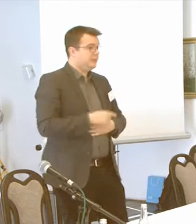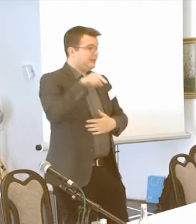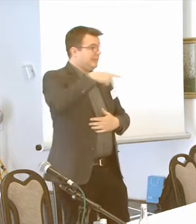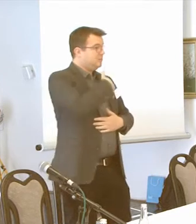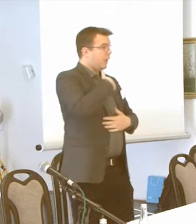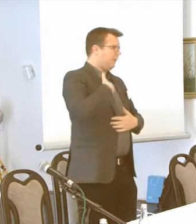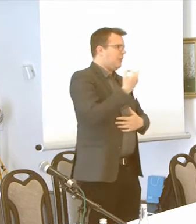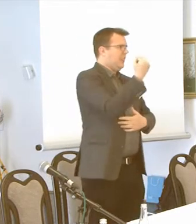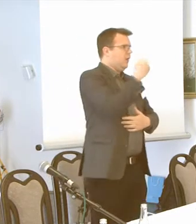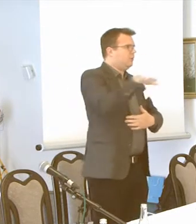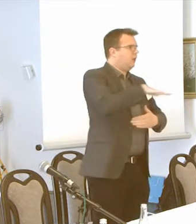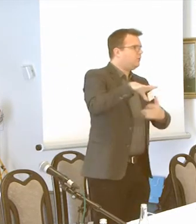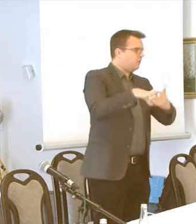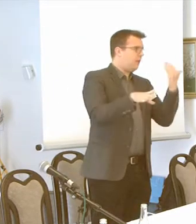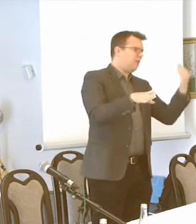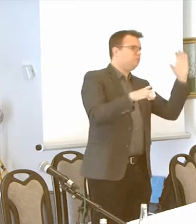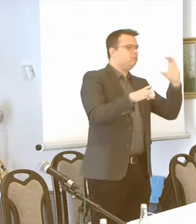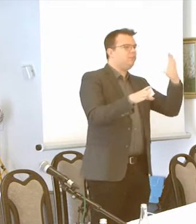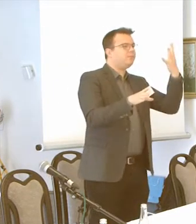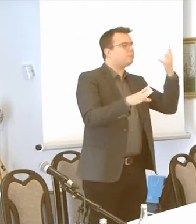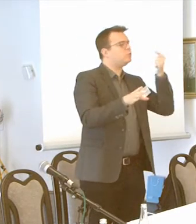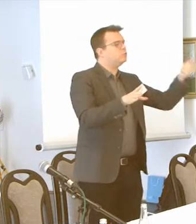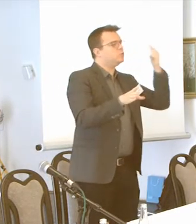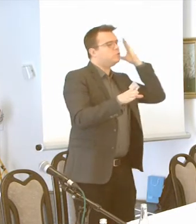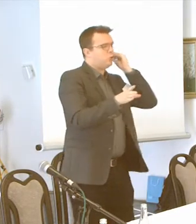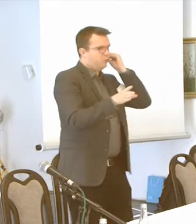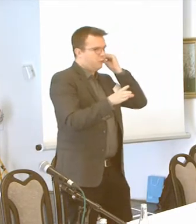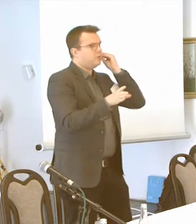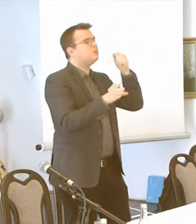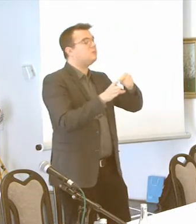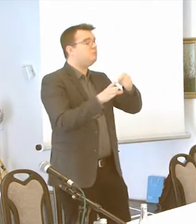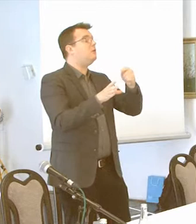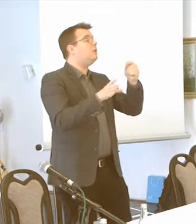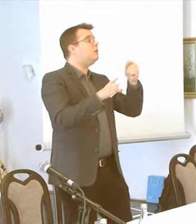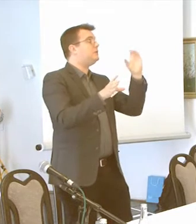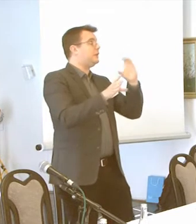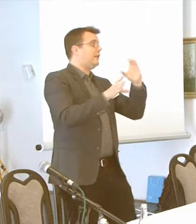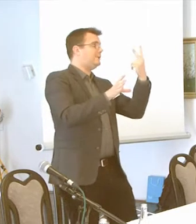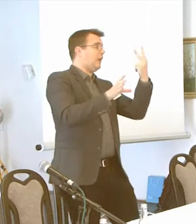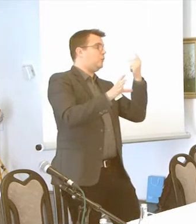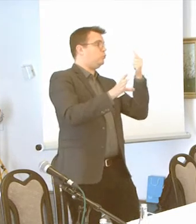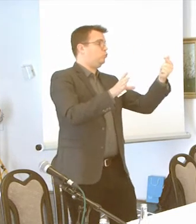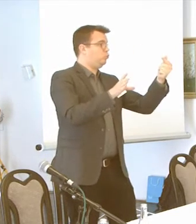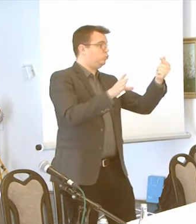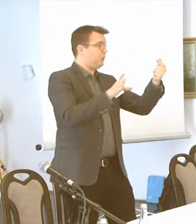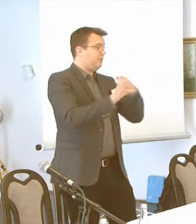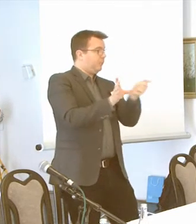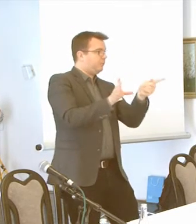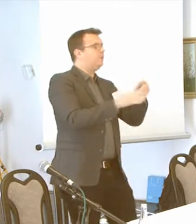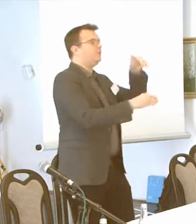Deaf Association is for sort of association. We have around 5,000 deaf people in Denmark. And